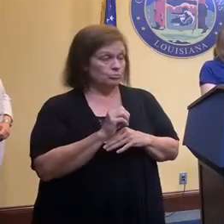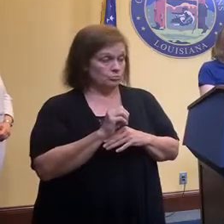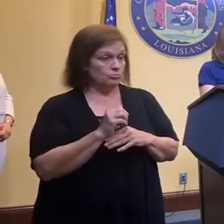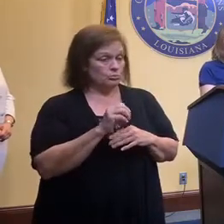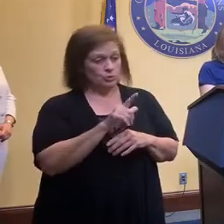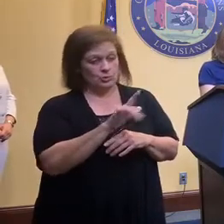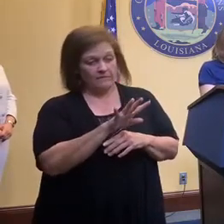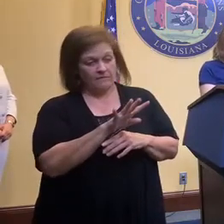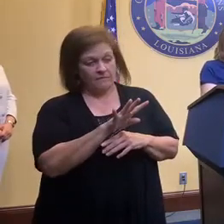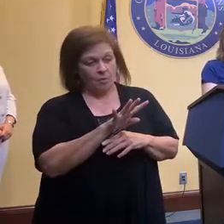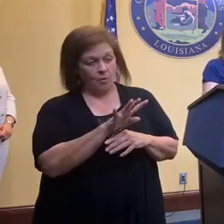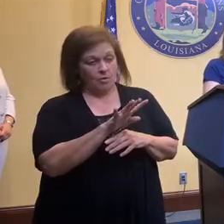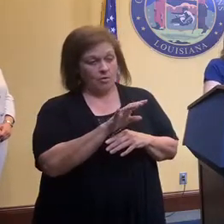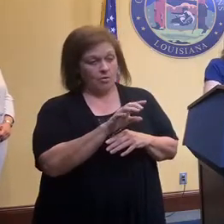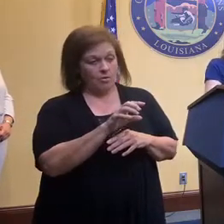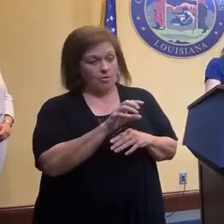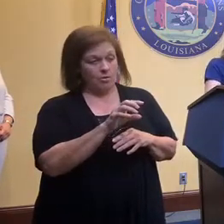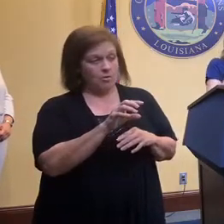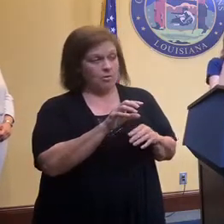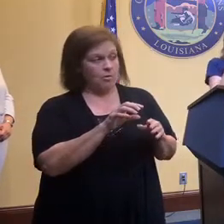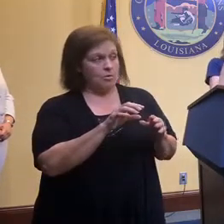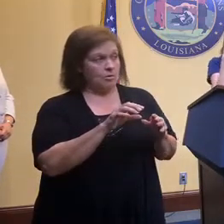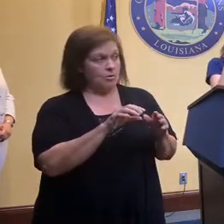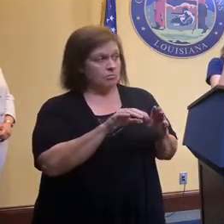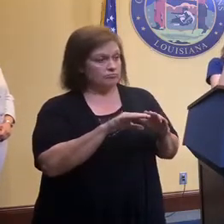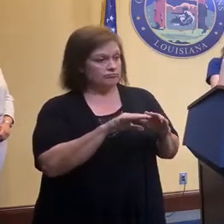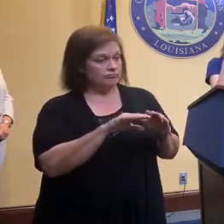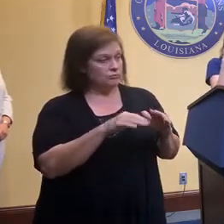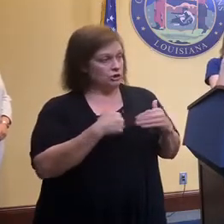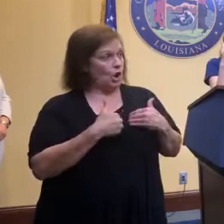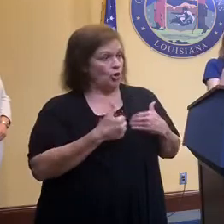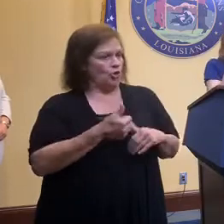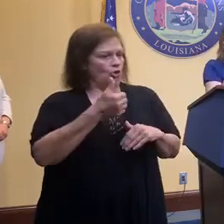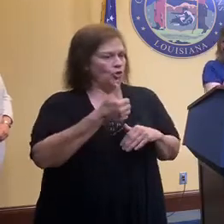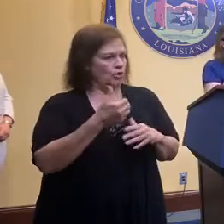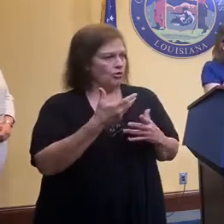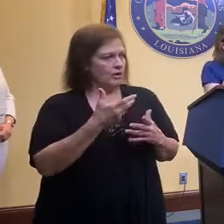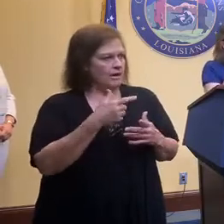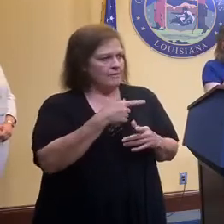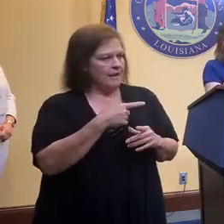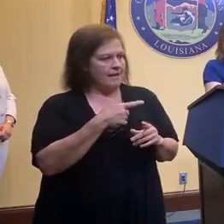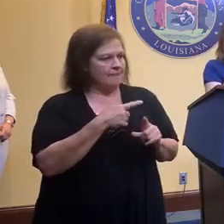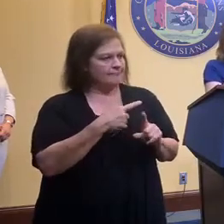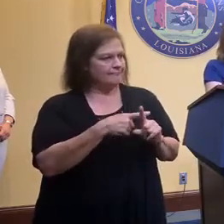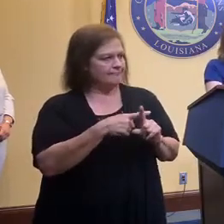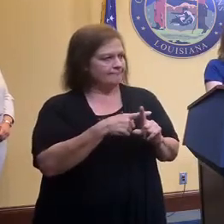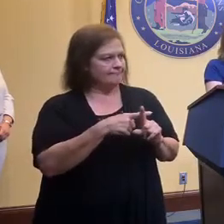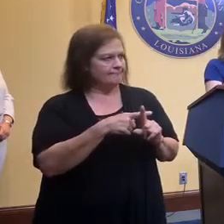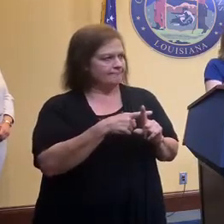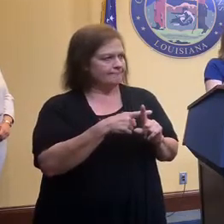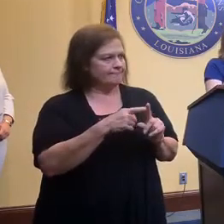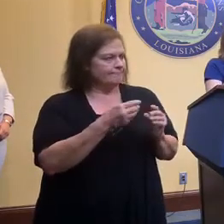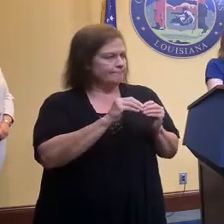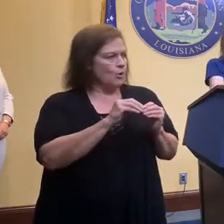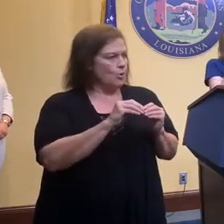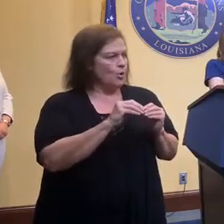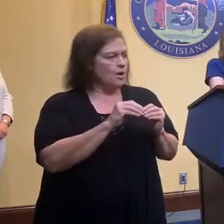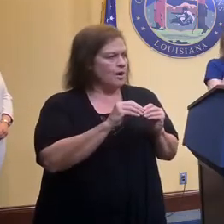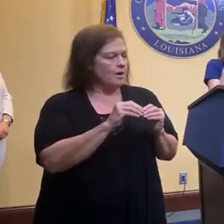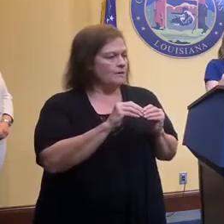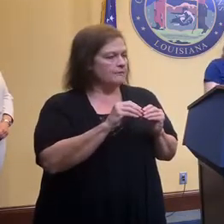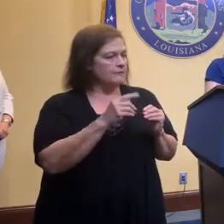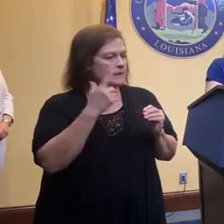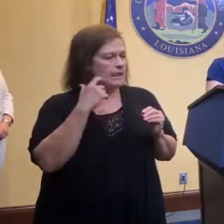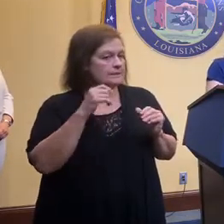people 24 and younger were testing positive at rates higher than they were showing up to getting a test. So that, whereas